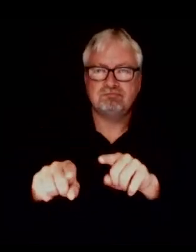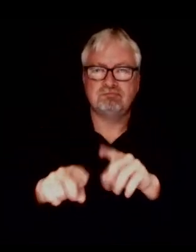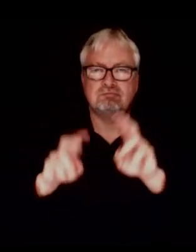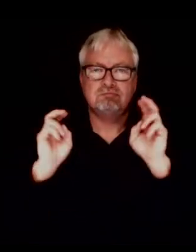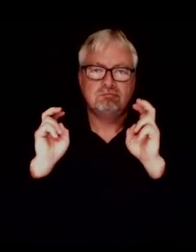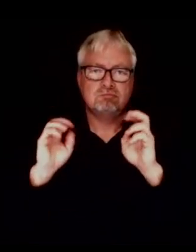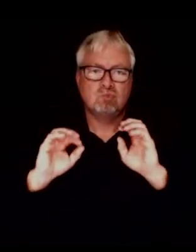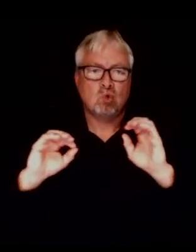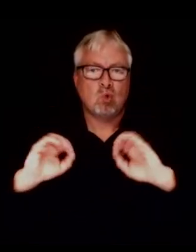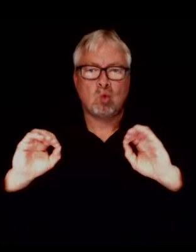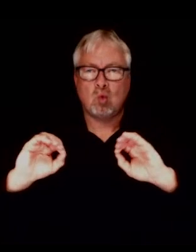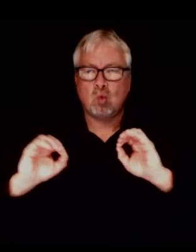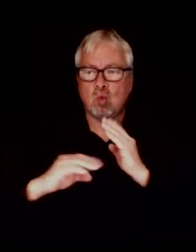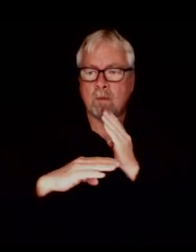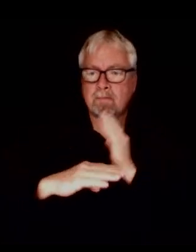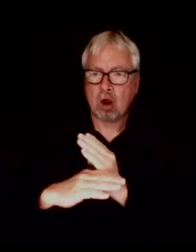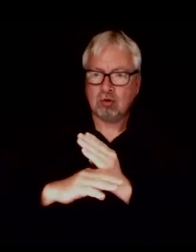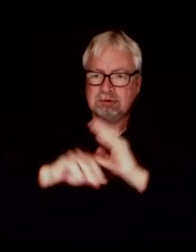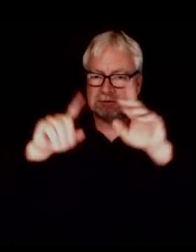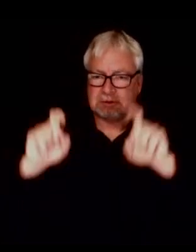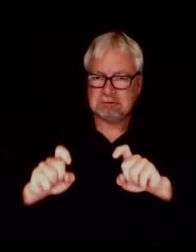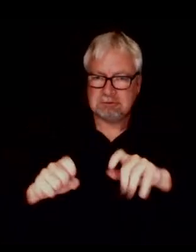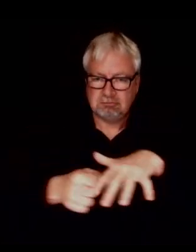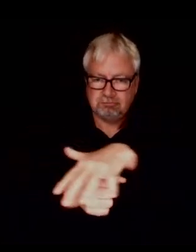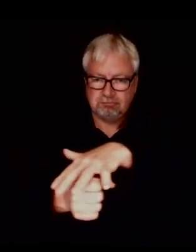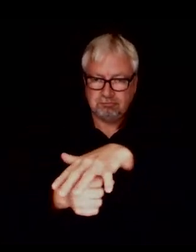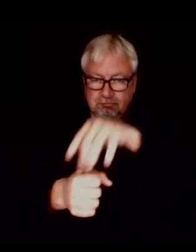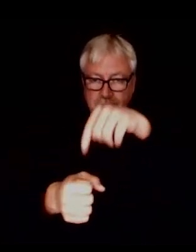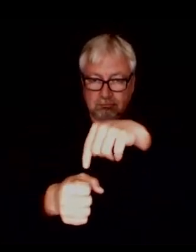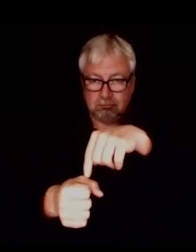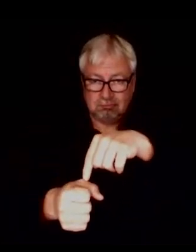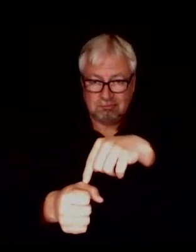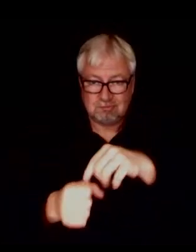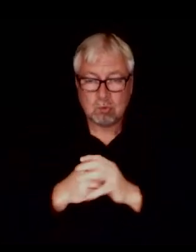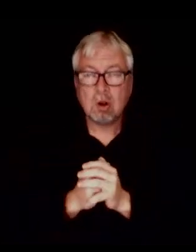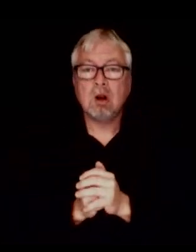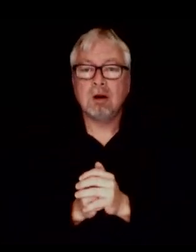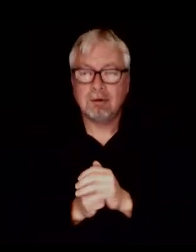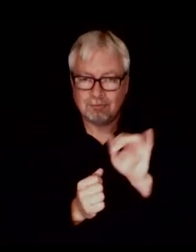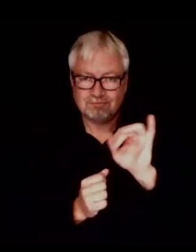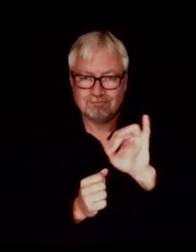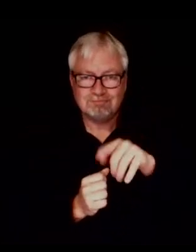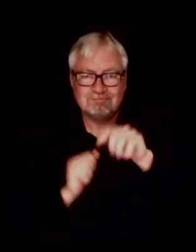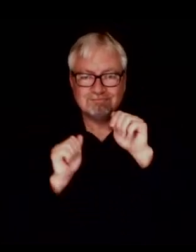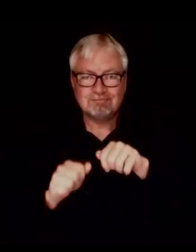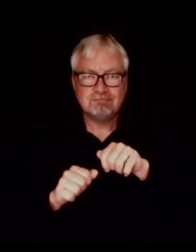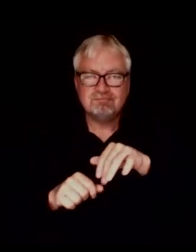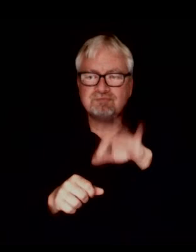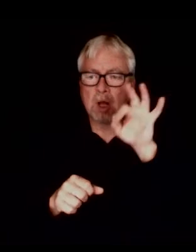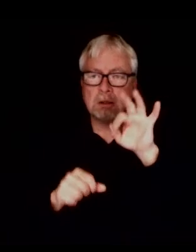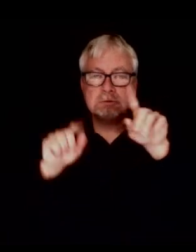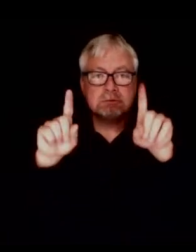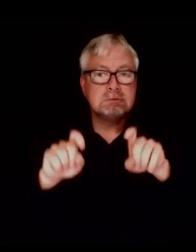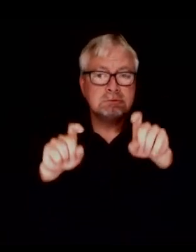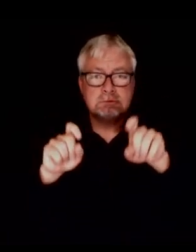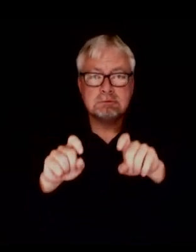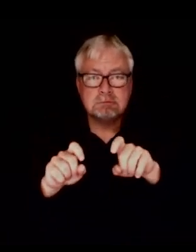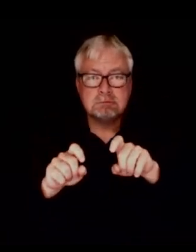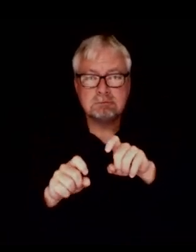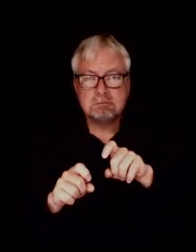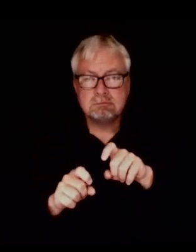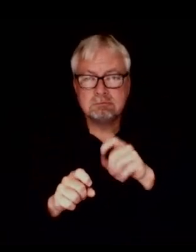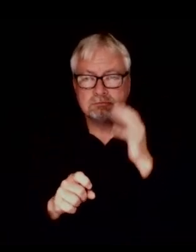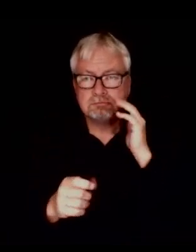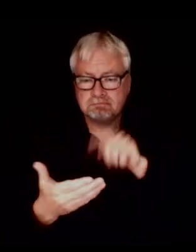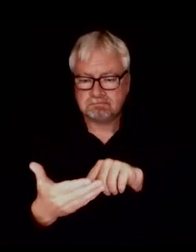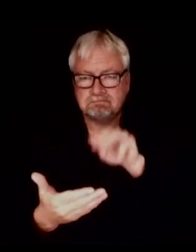the state. They can also access testing through Minnesota's no-cost Test at Home program, which is now